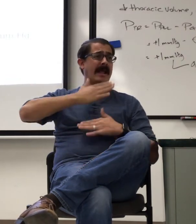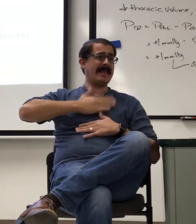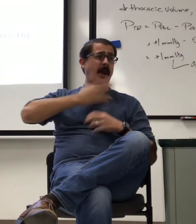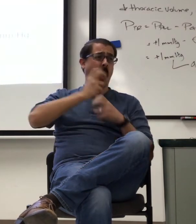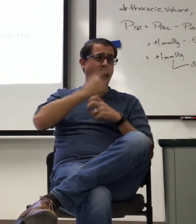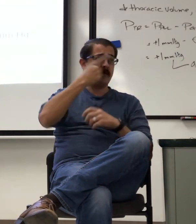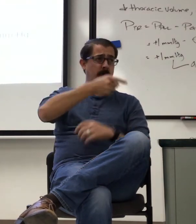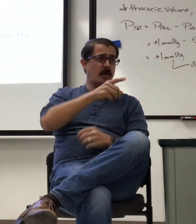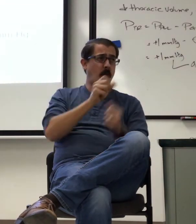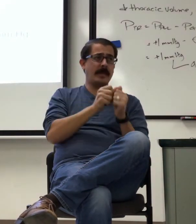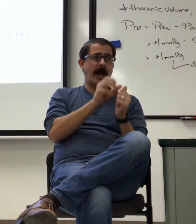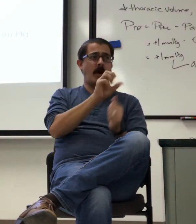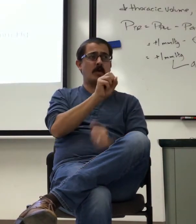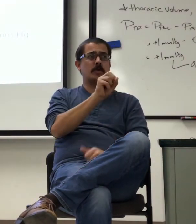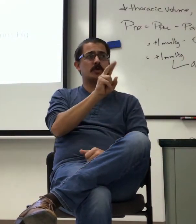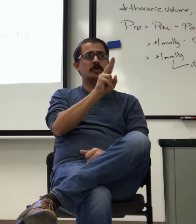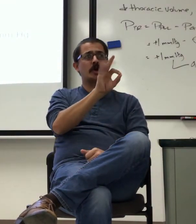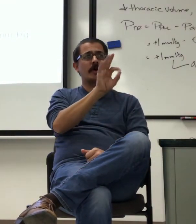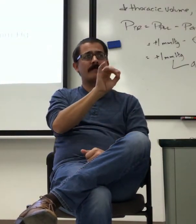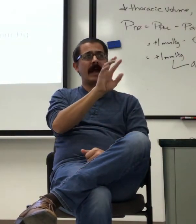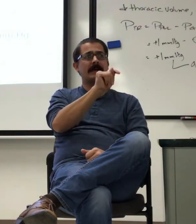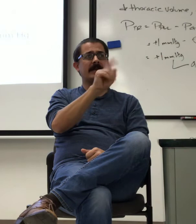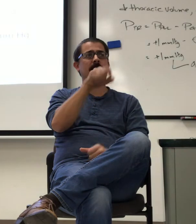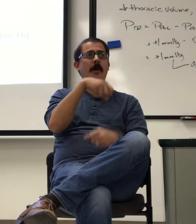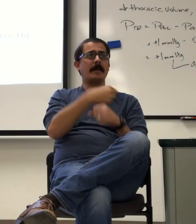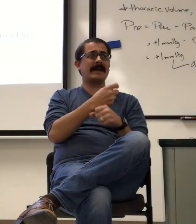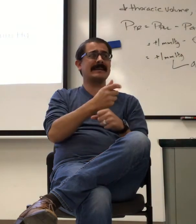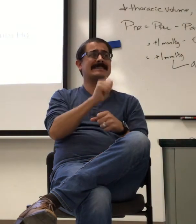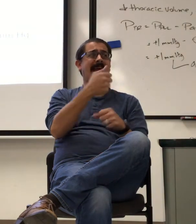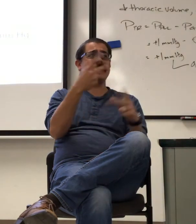surfactants, you would have to generate 10 times the pressure gradient.